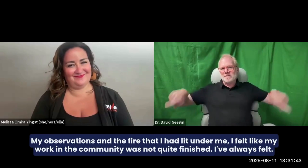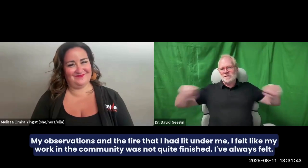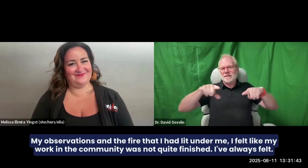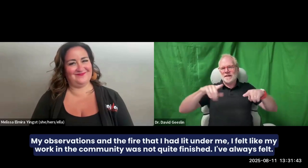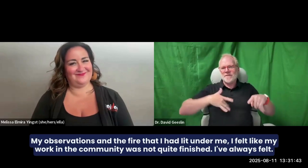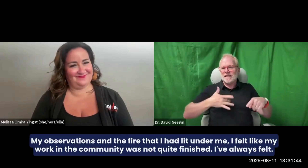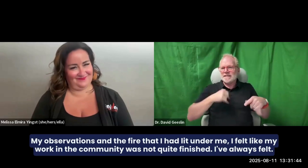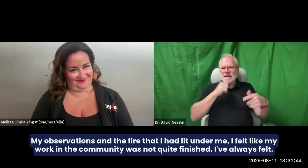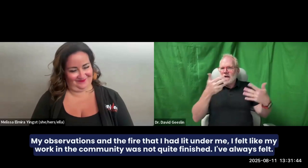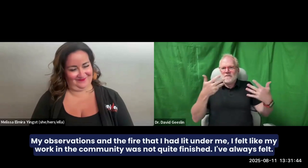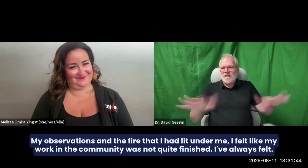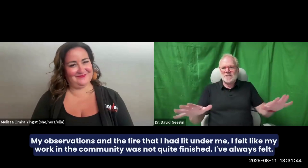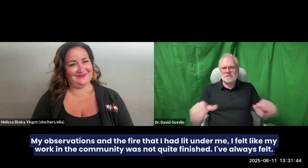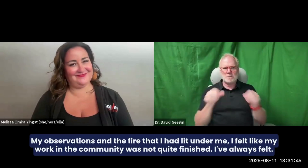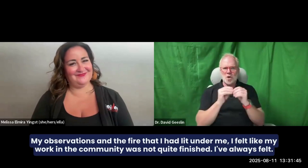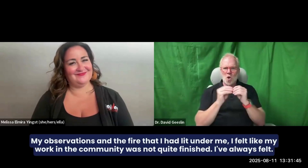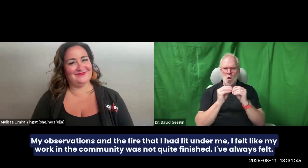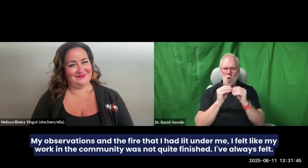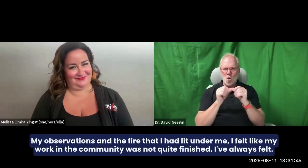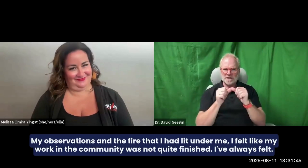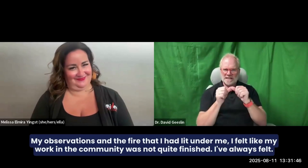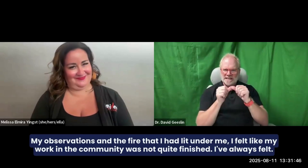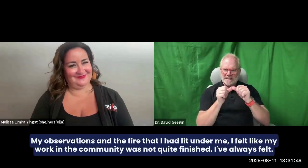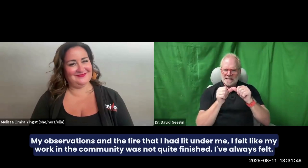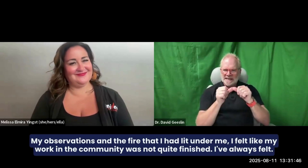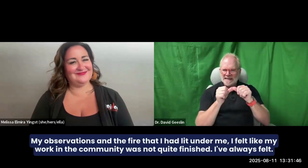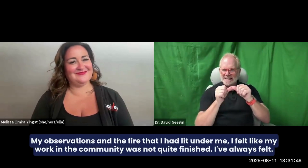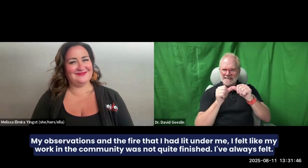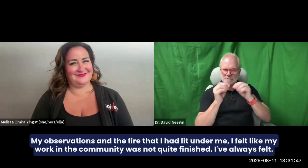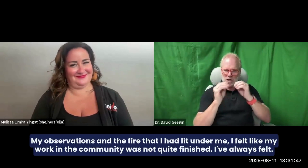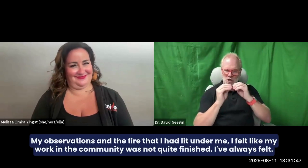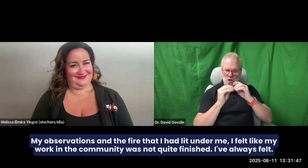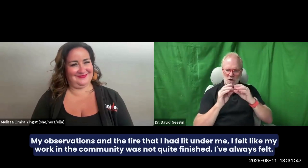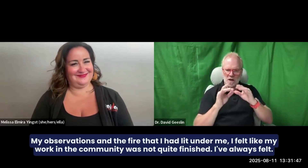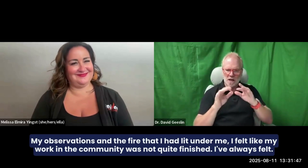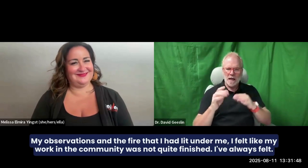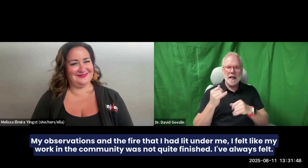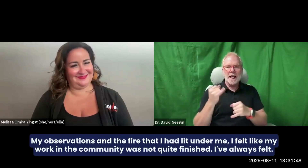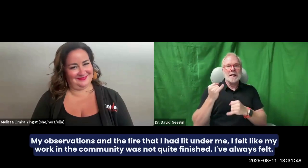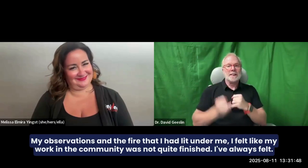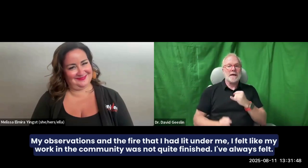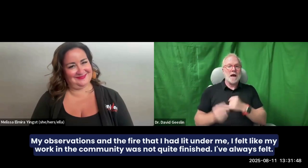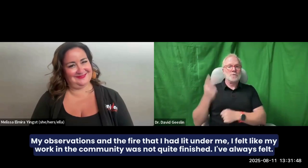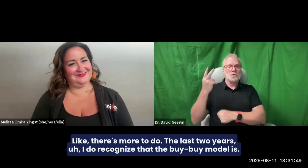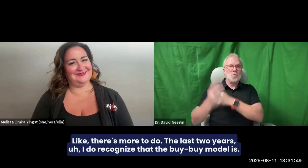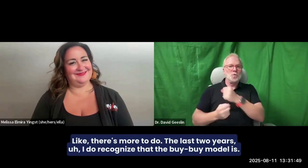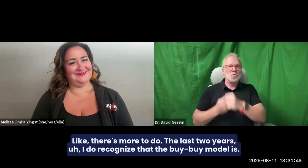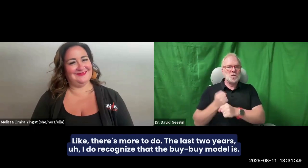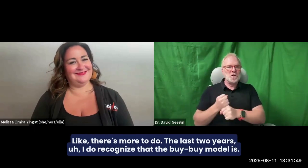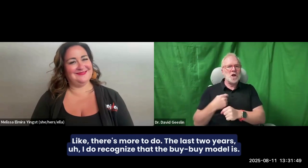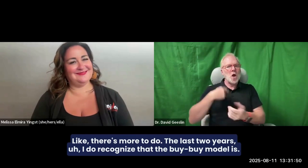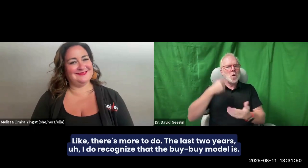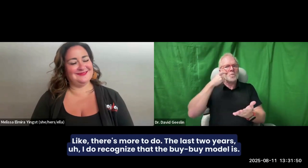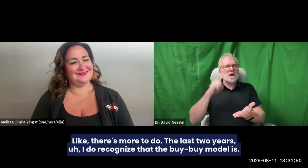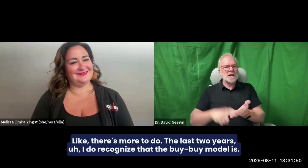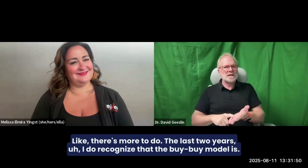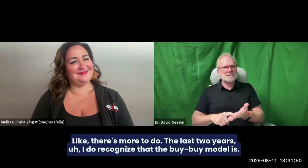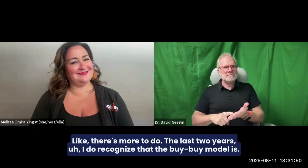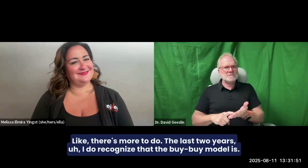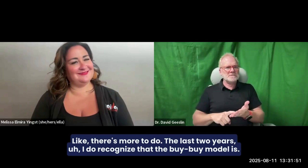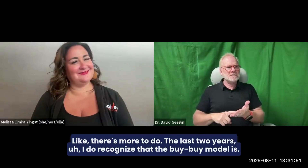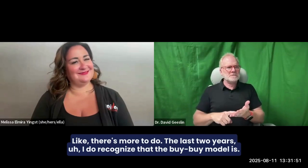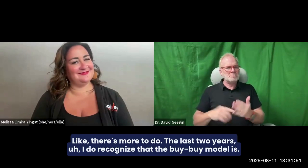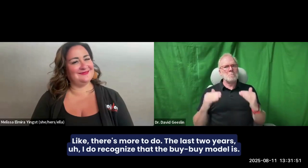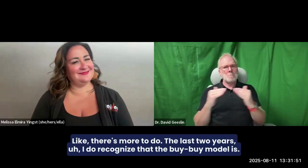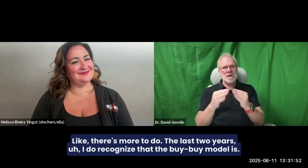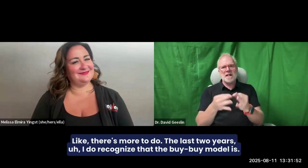my observations and the fire that I had lit under me. I felt like my work in the community was not quite finished. I've always felt like there's more to do.